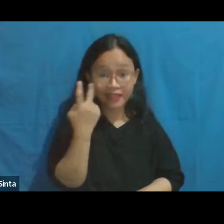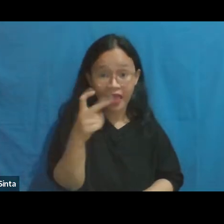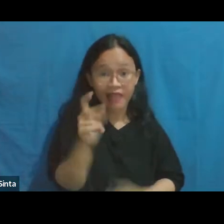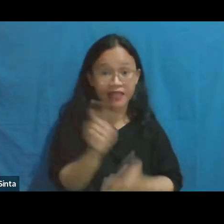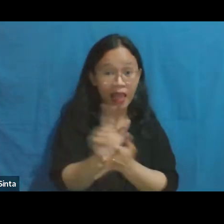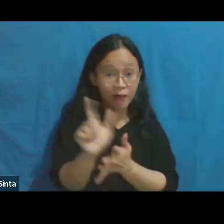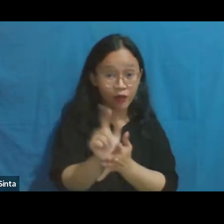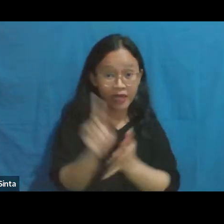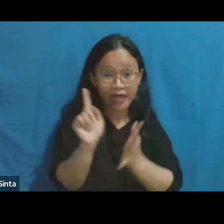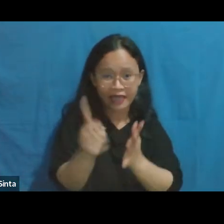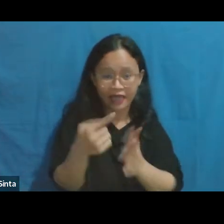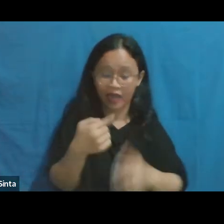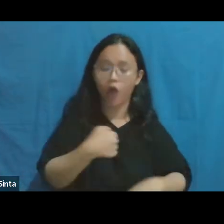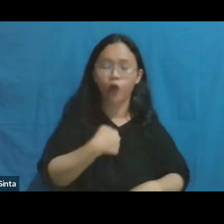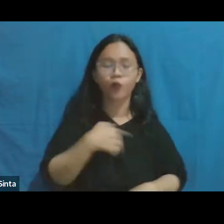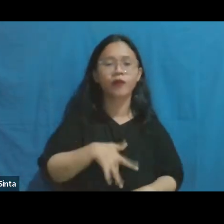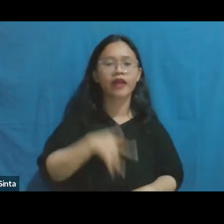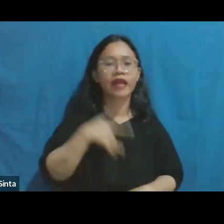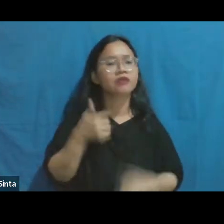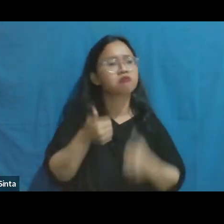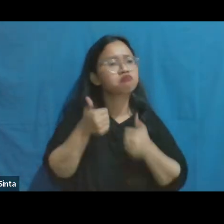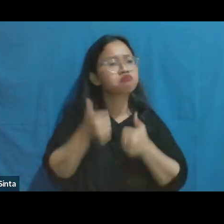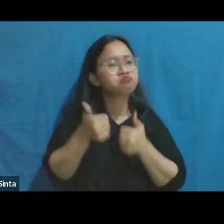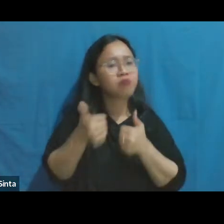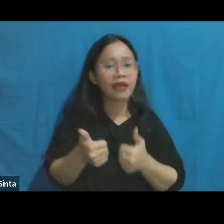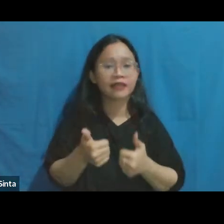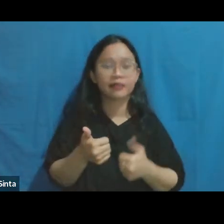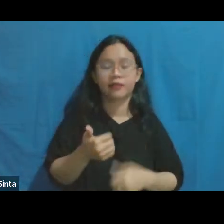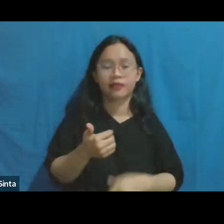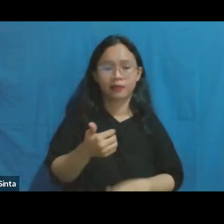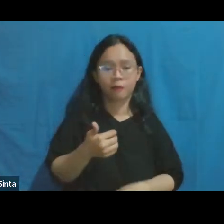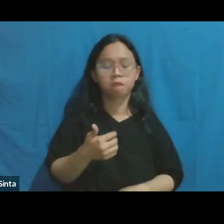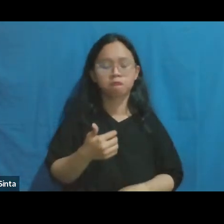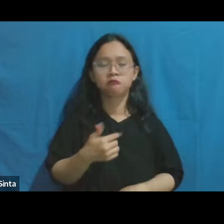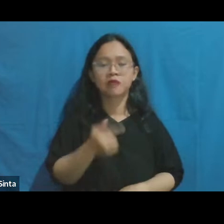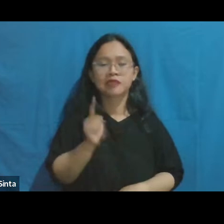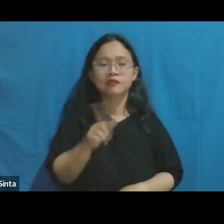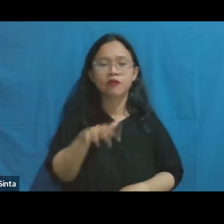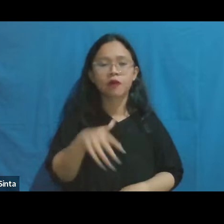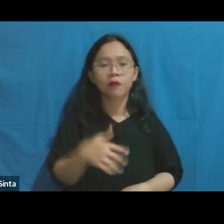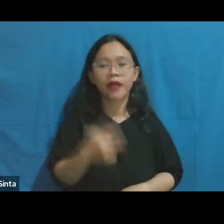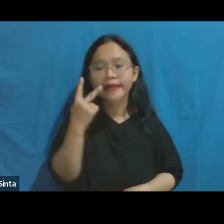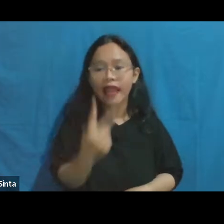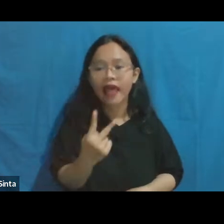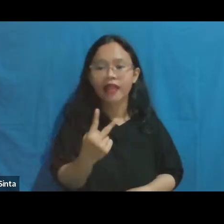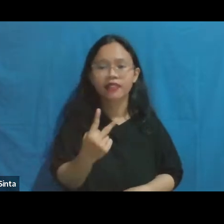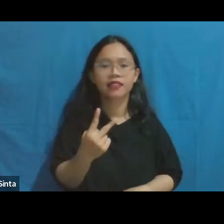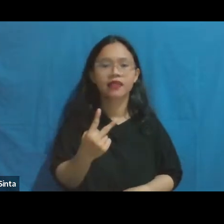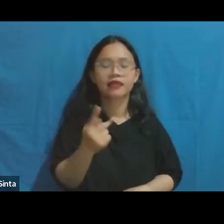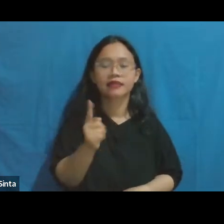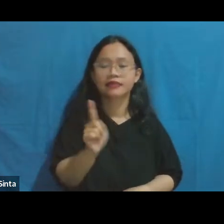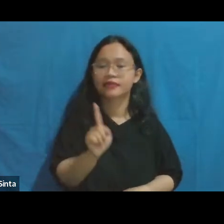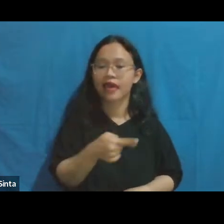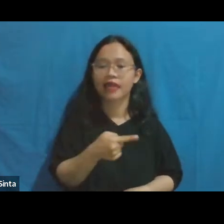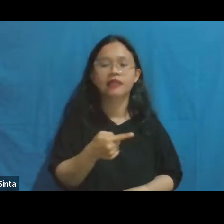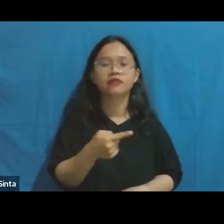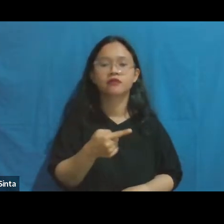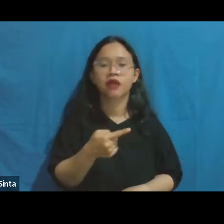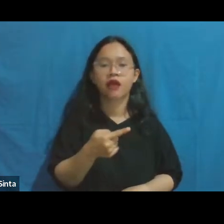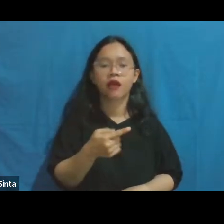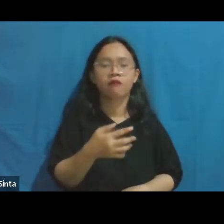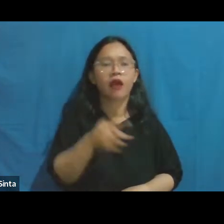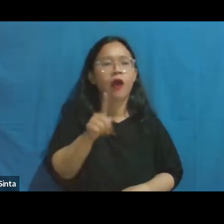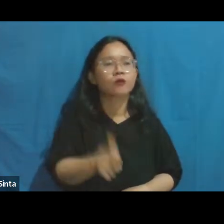Ian mentioned it very forcefully, using the term Papuan Uprising